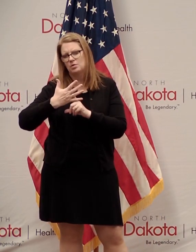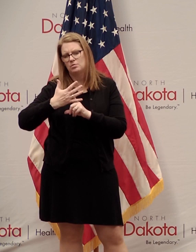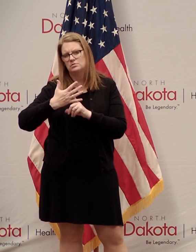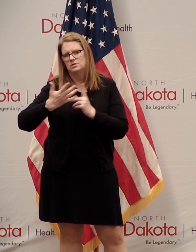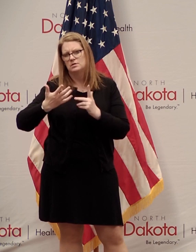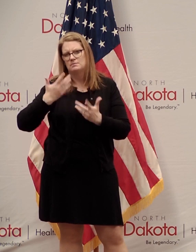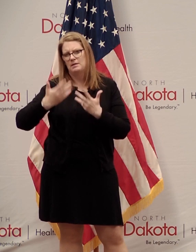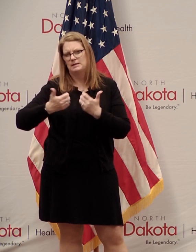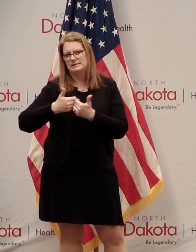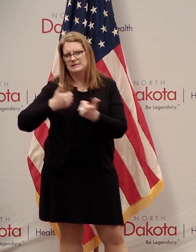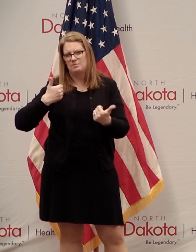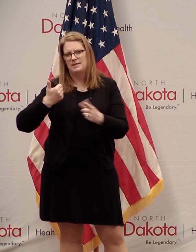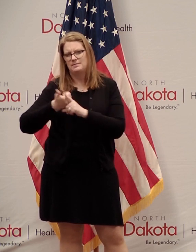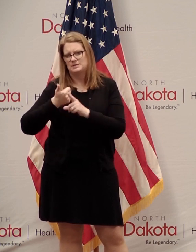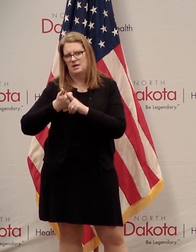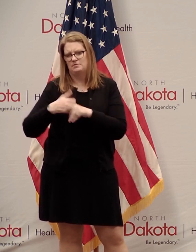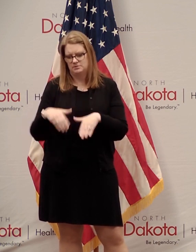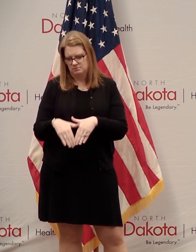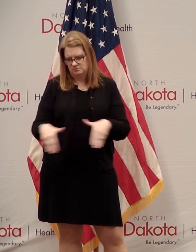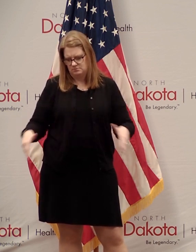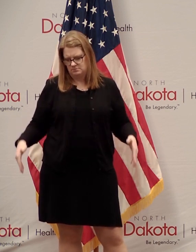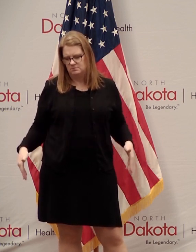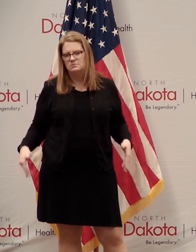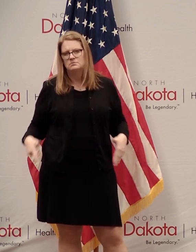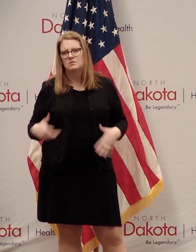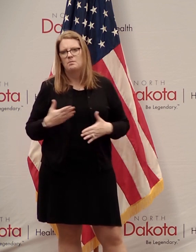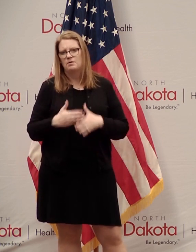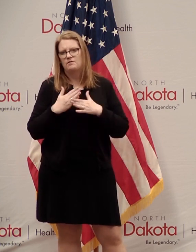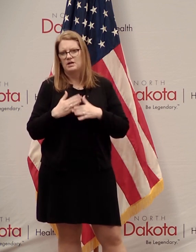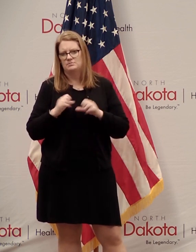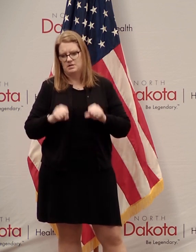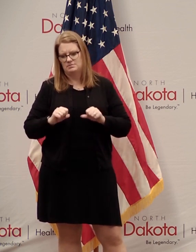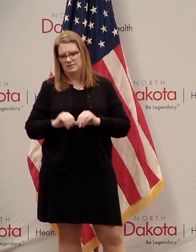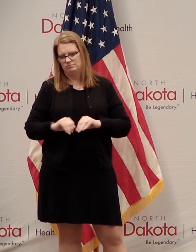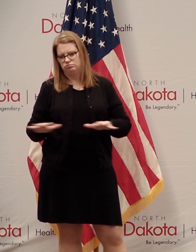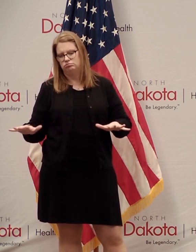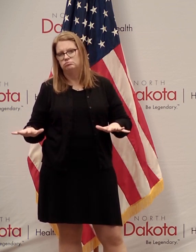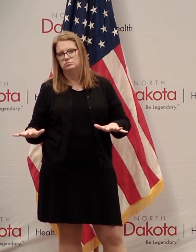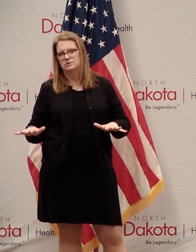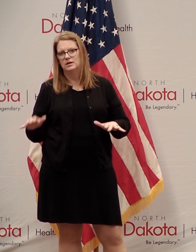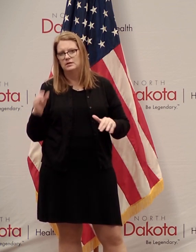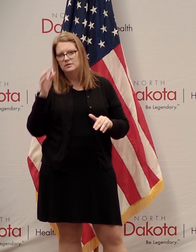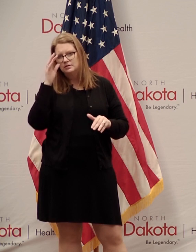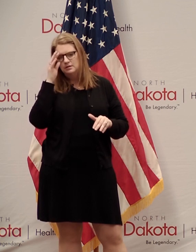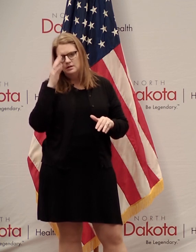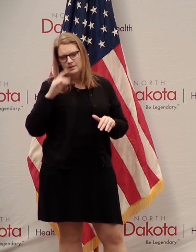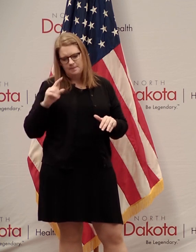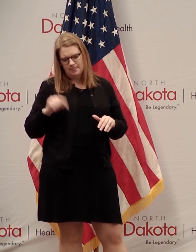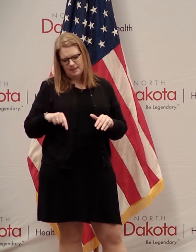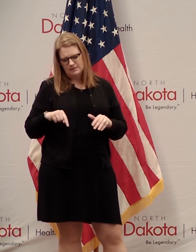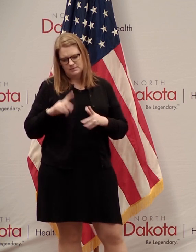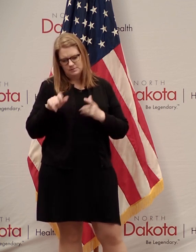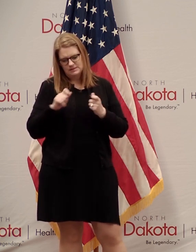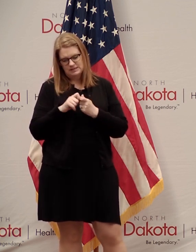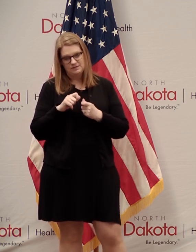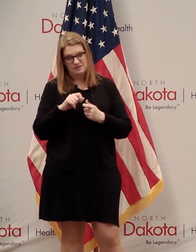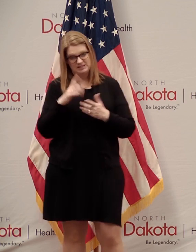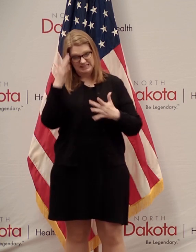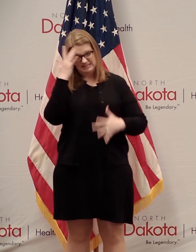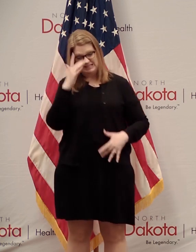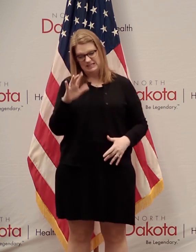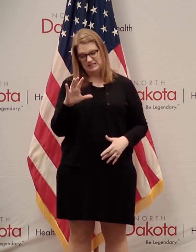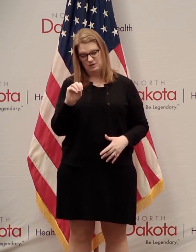separate themselves for a period of time to prevent potentially spreading the disease to the other. For this particular disease,